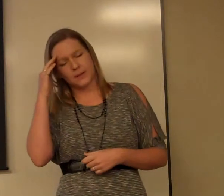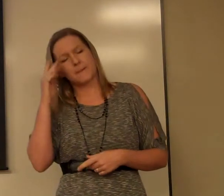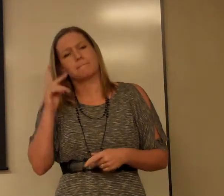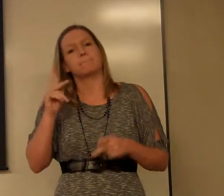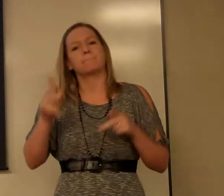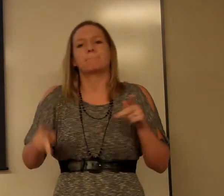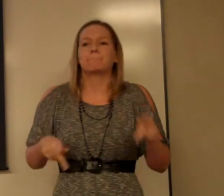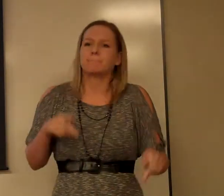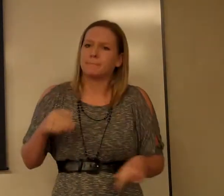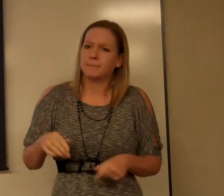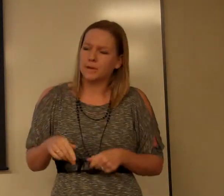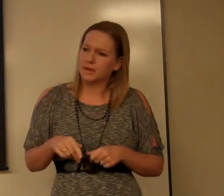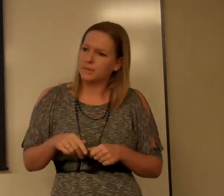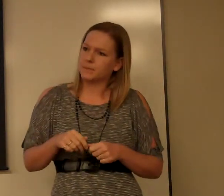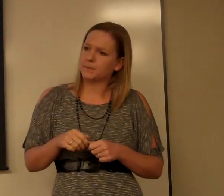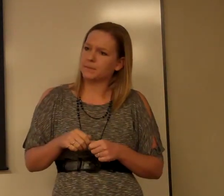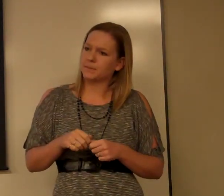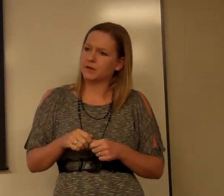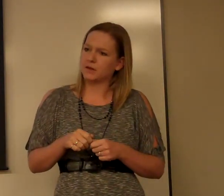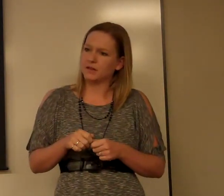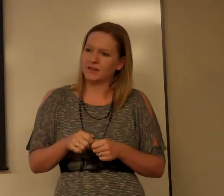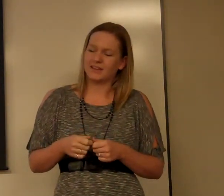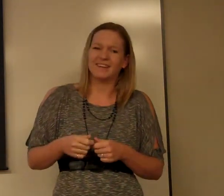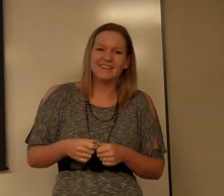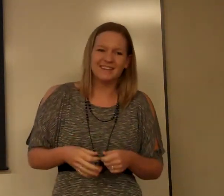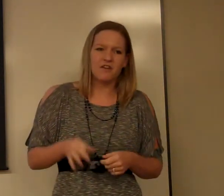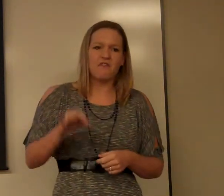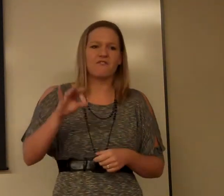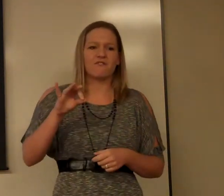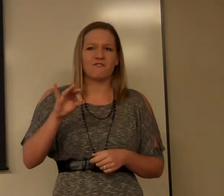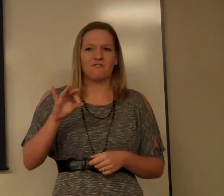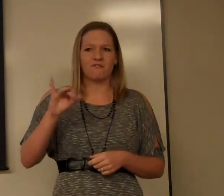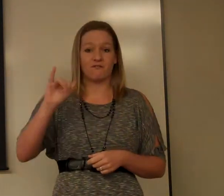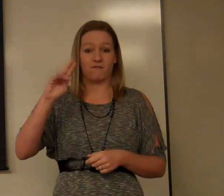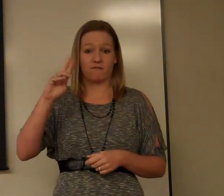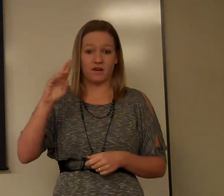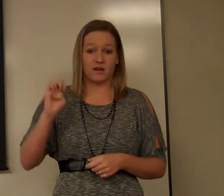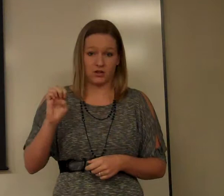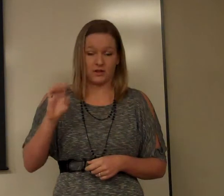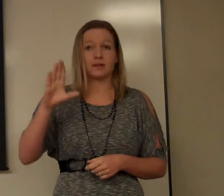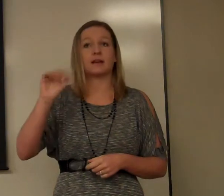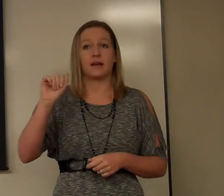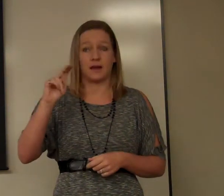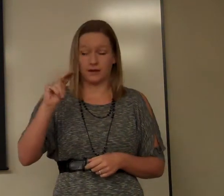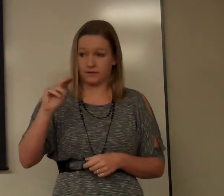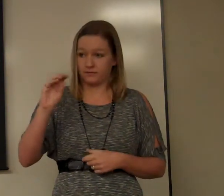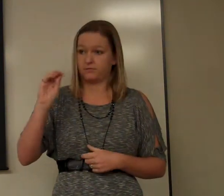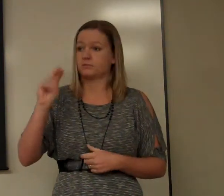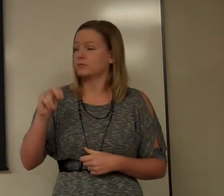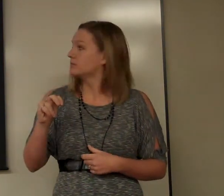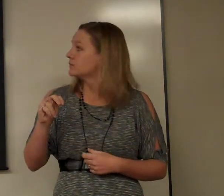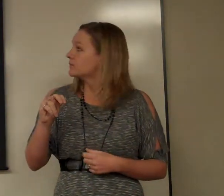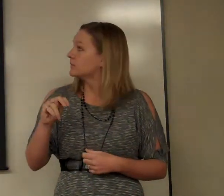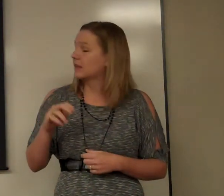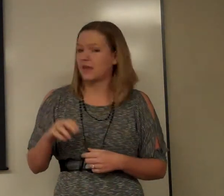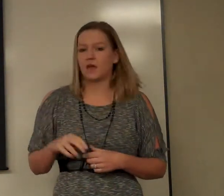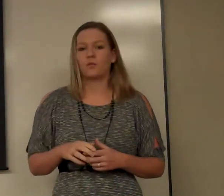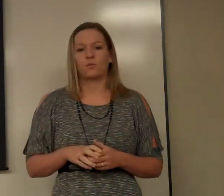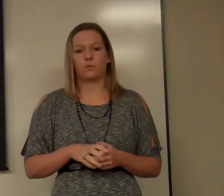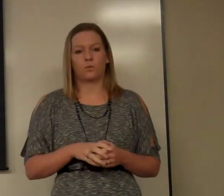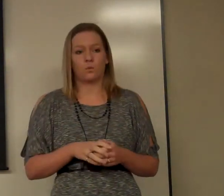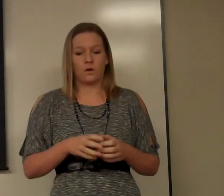to fire the cannons? No. Tell you what, it was the size